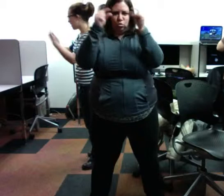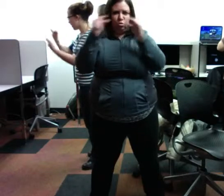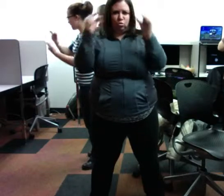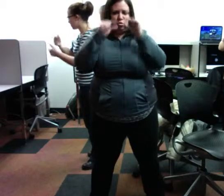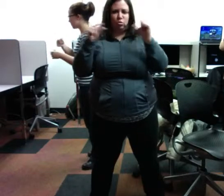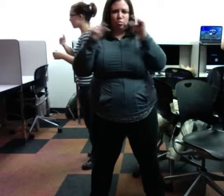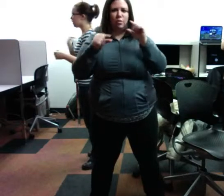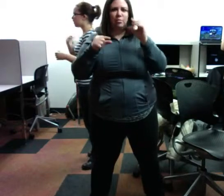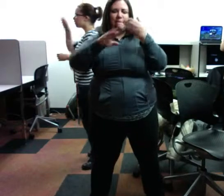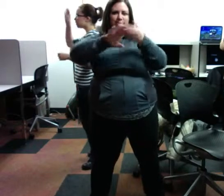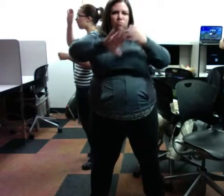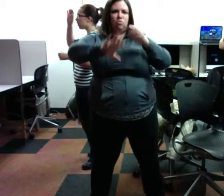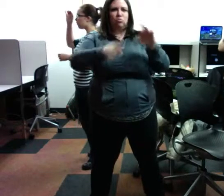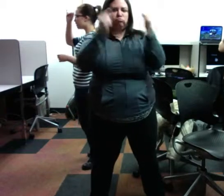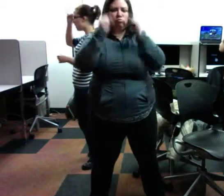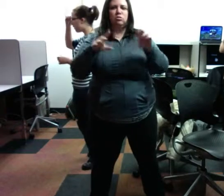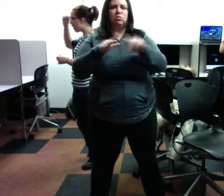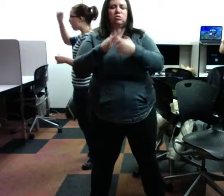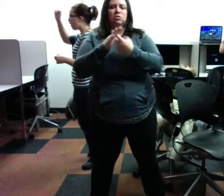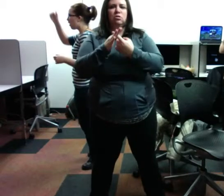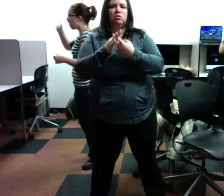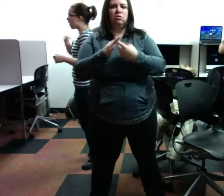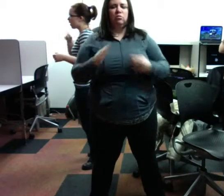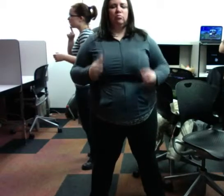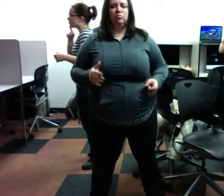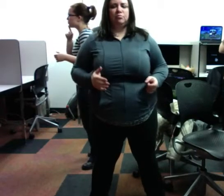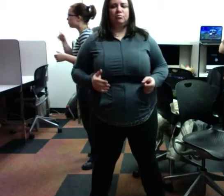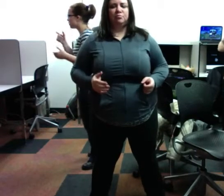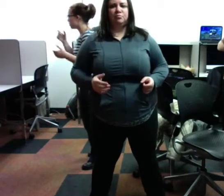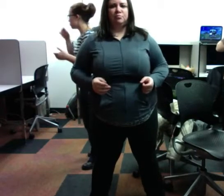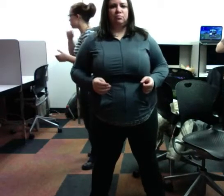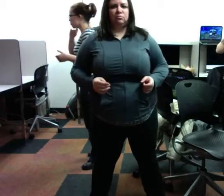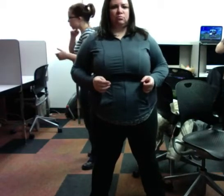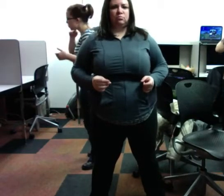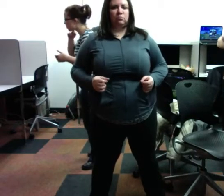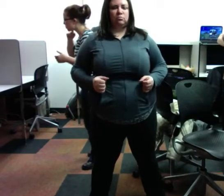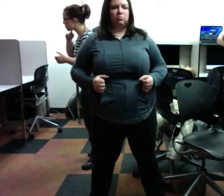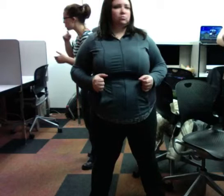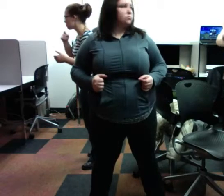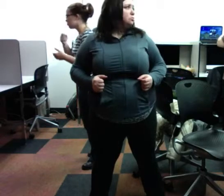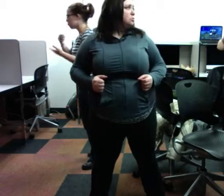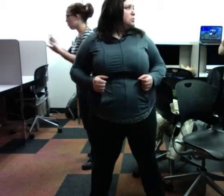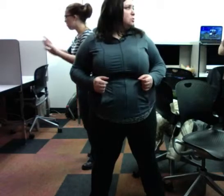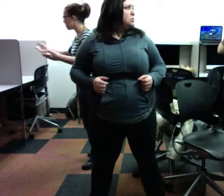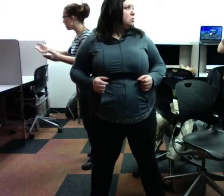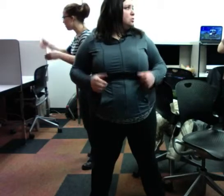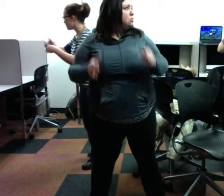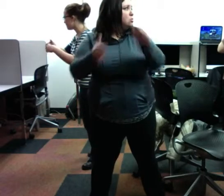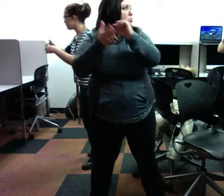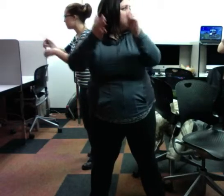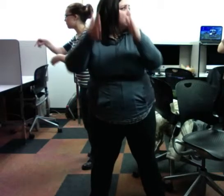idealistic, overflowing with neat tools and great notions. Stuart and his team put out several issues of the Whole Earth